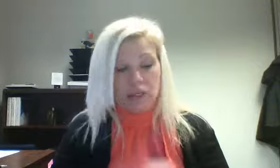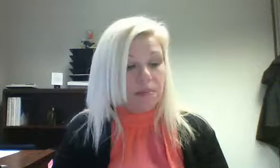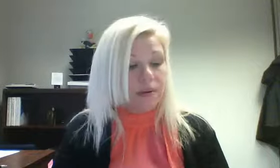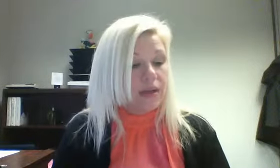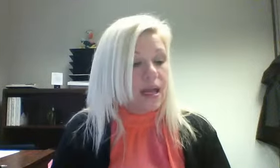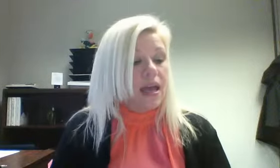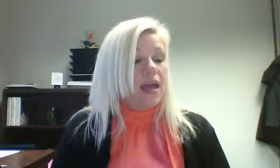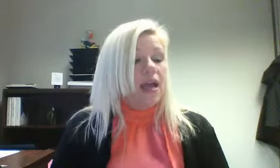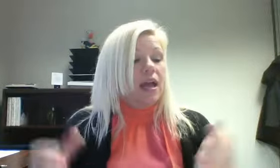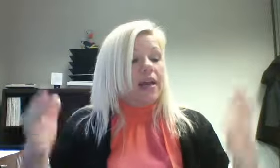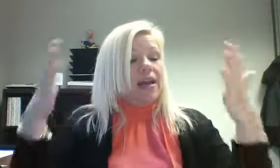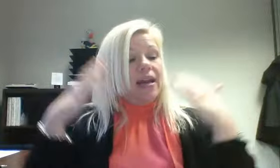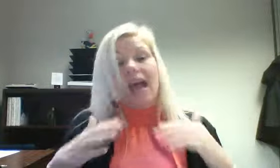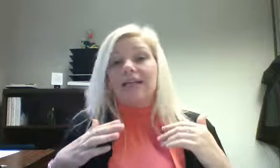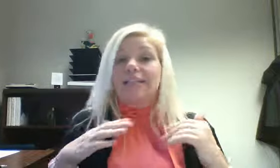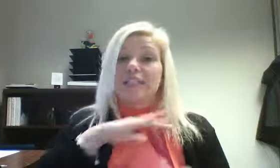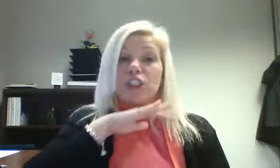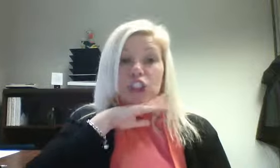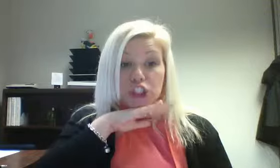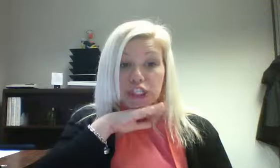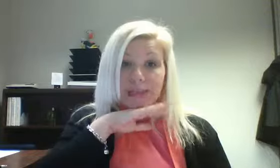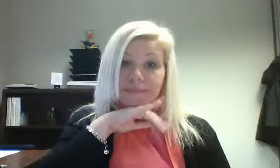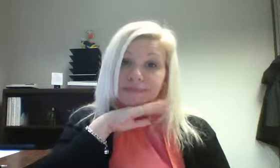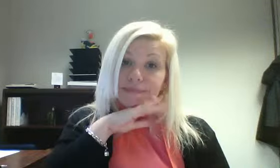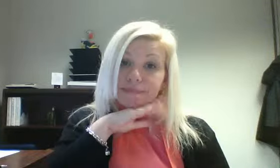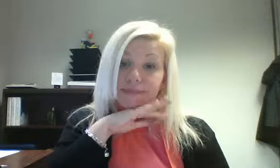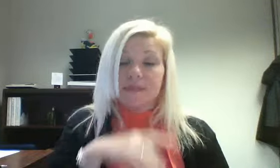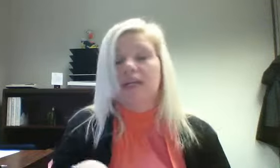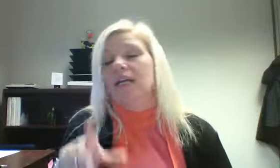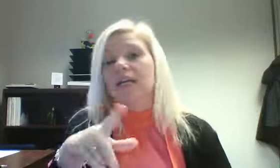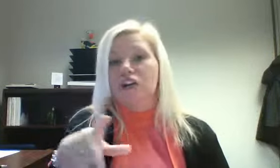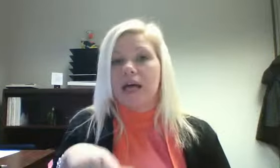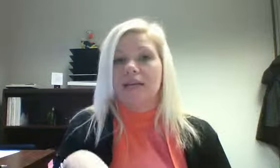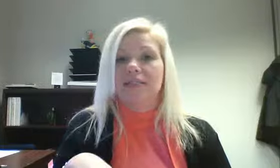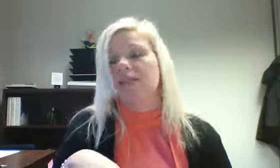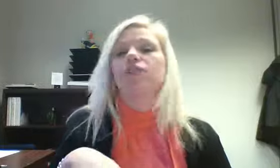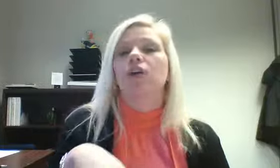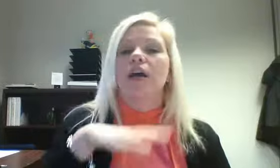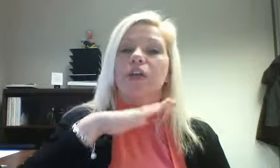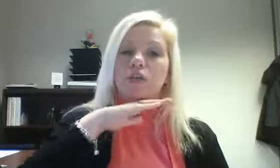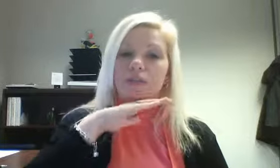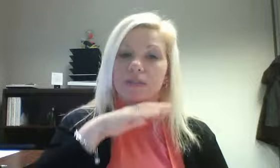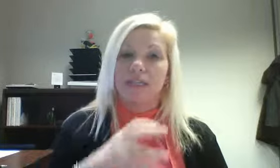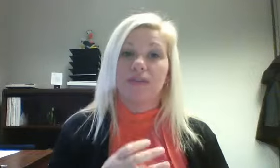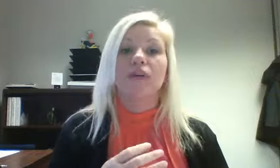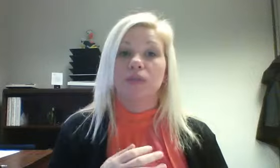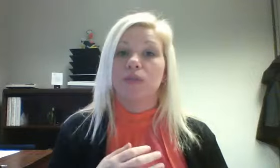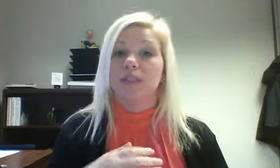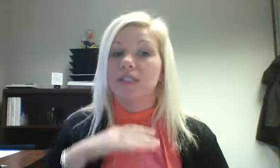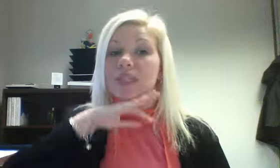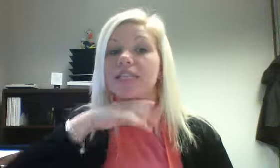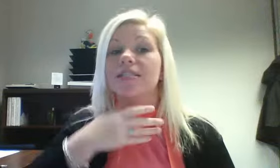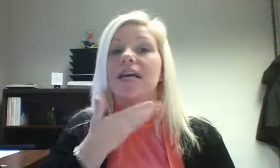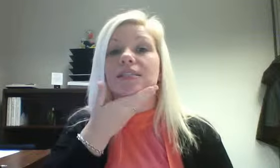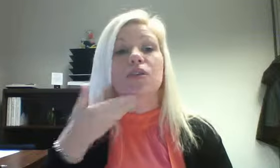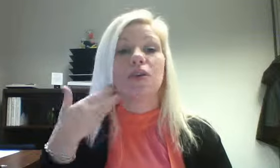cheap. Next is dirty. And in your classes, I taught you the difference between some of these signs that are under